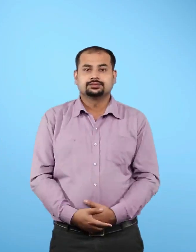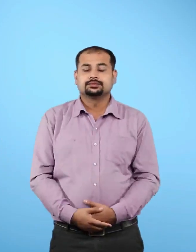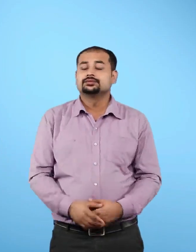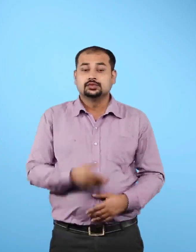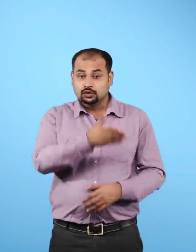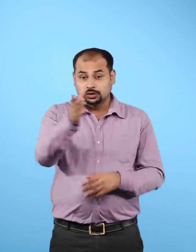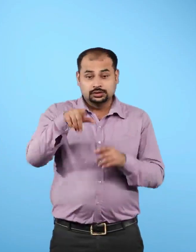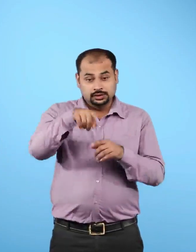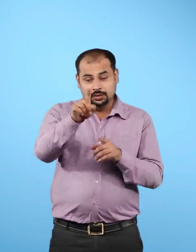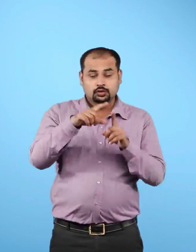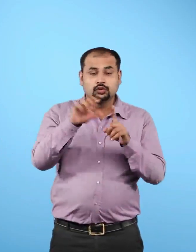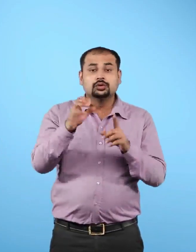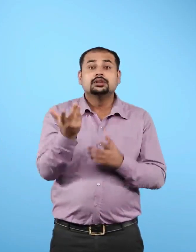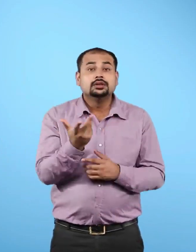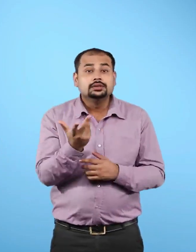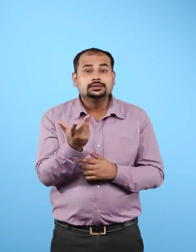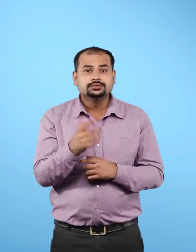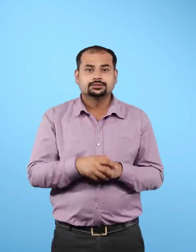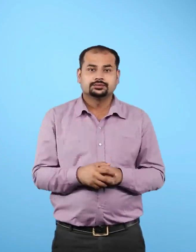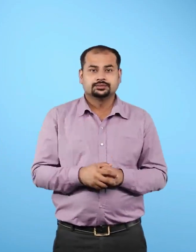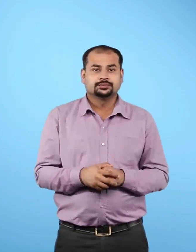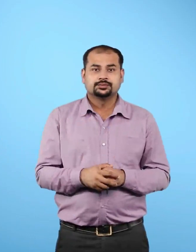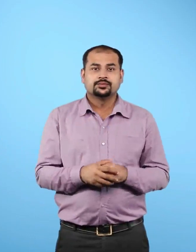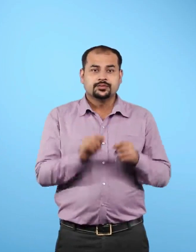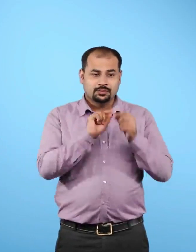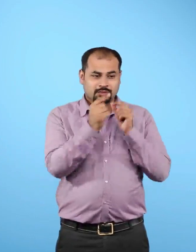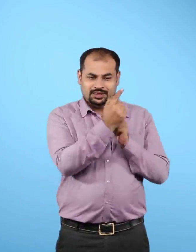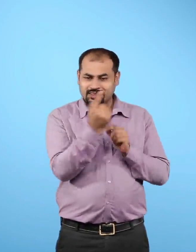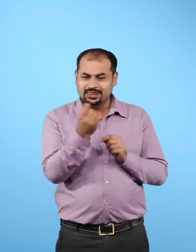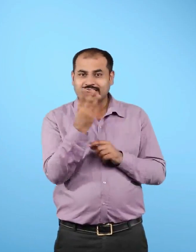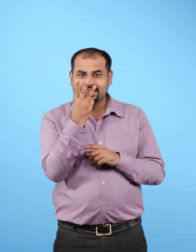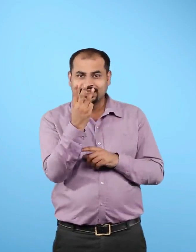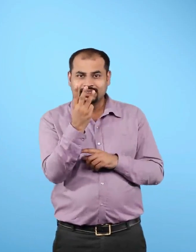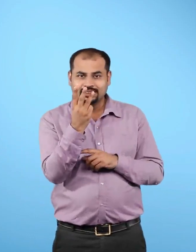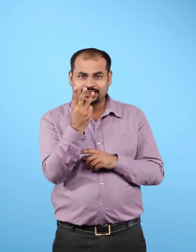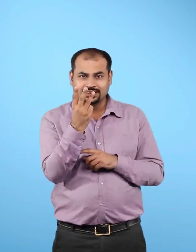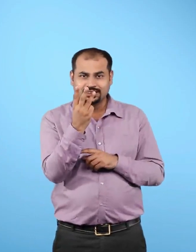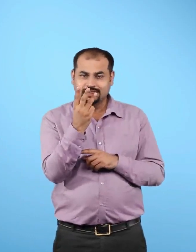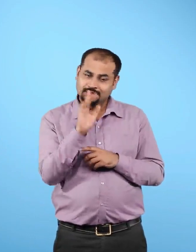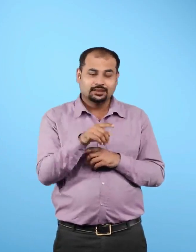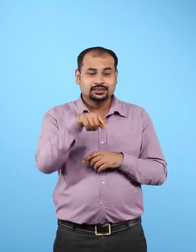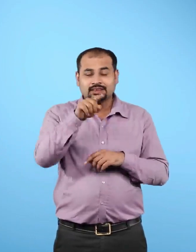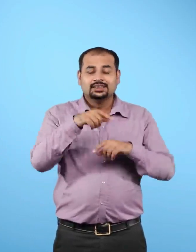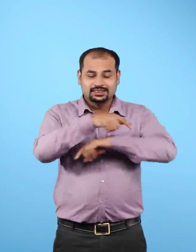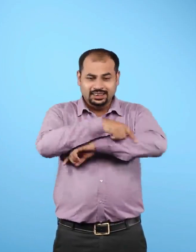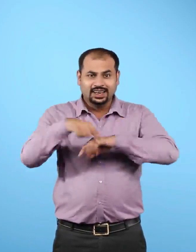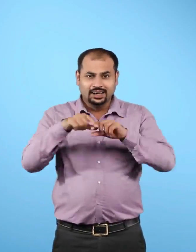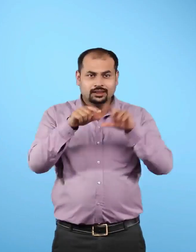You have to use the scale on this page and find the difference in length between candle